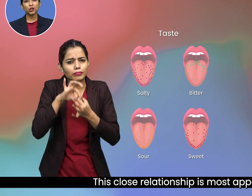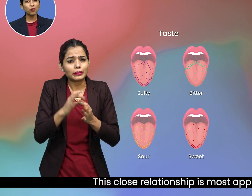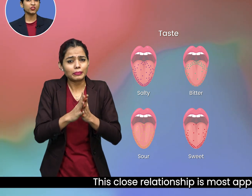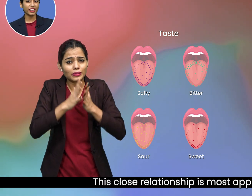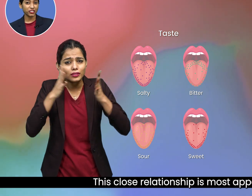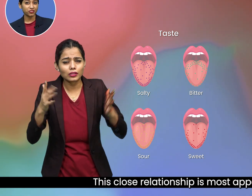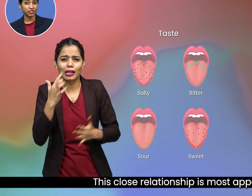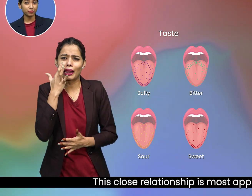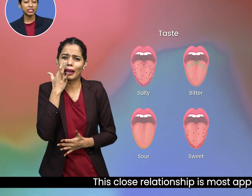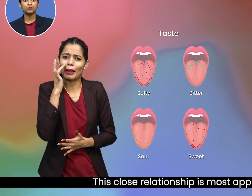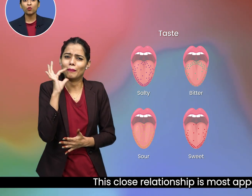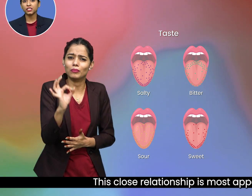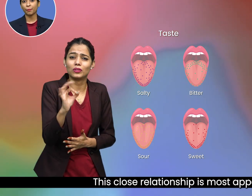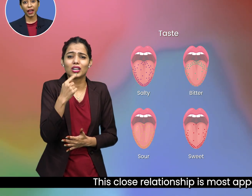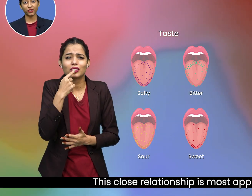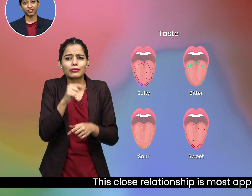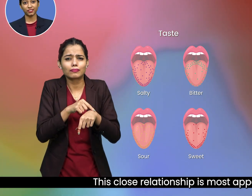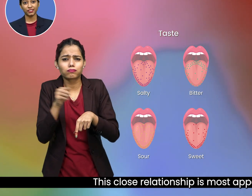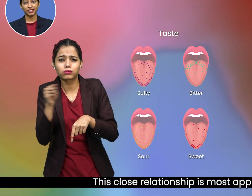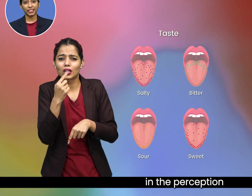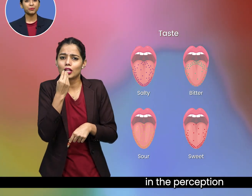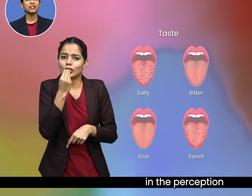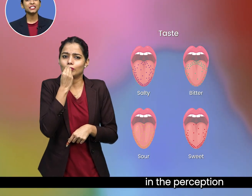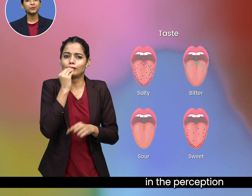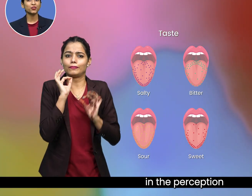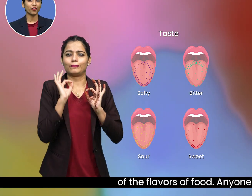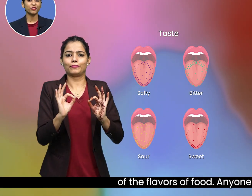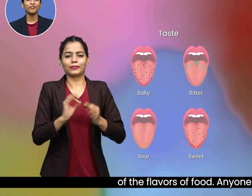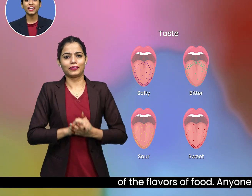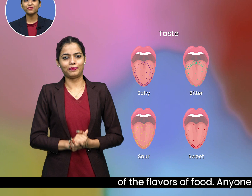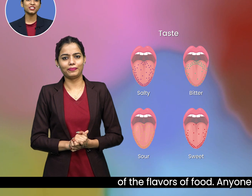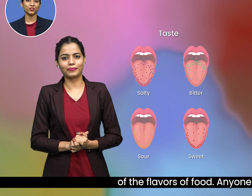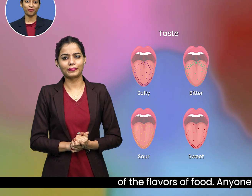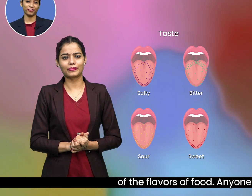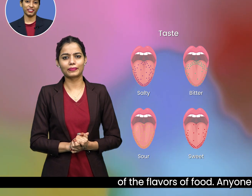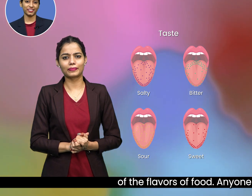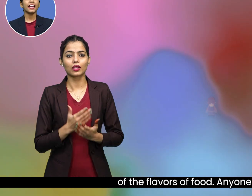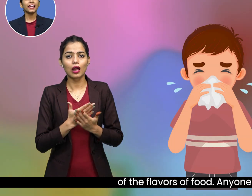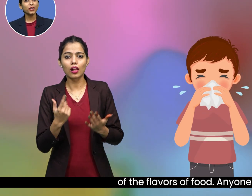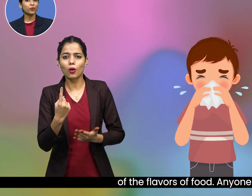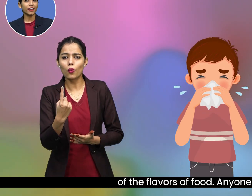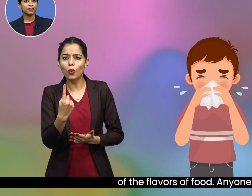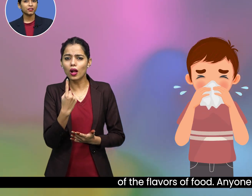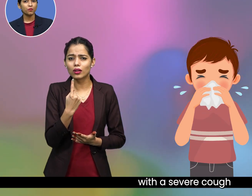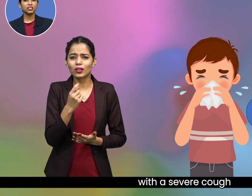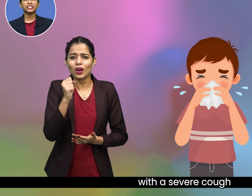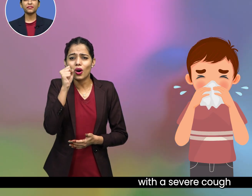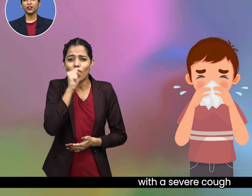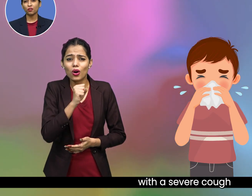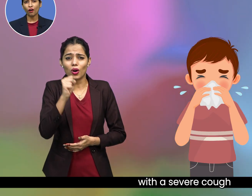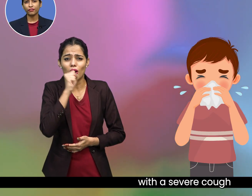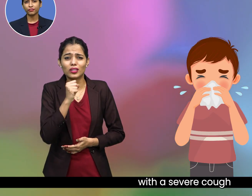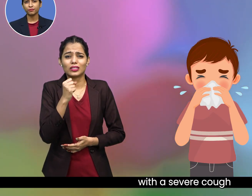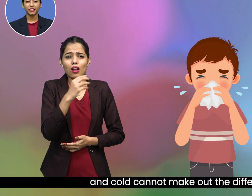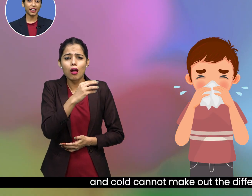This close relationship is most apparent in the perception of the flavors of food. Anyone with a